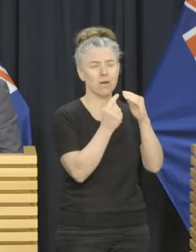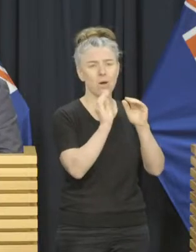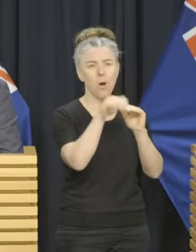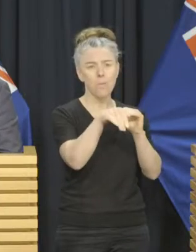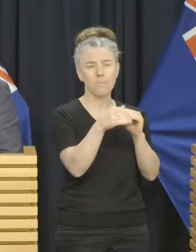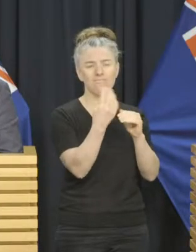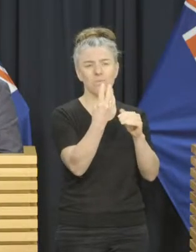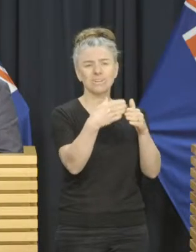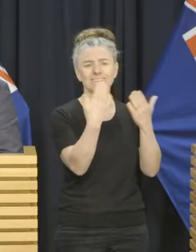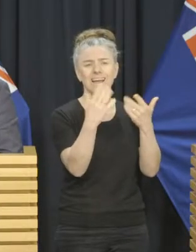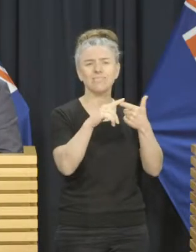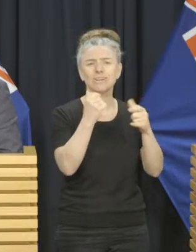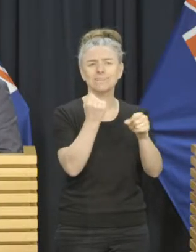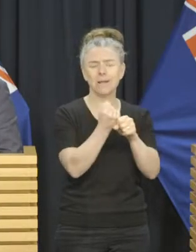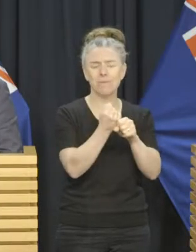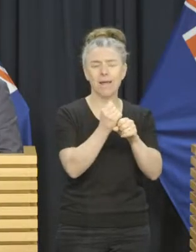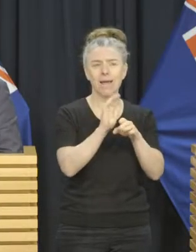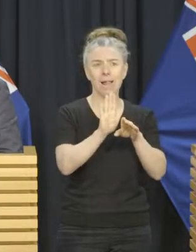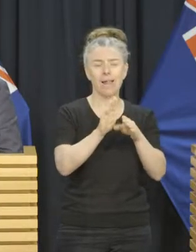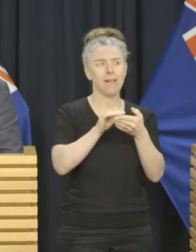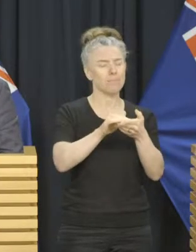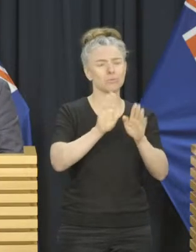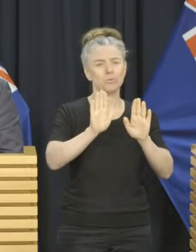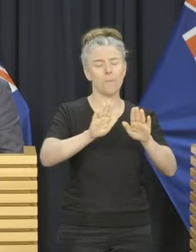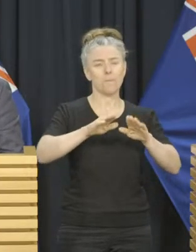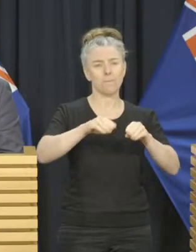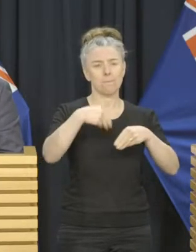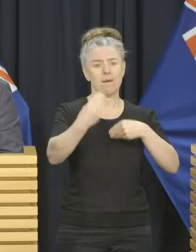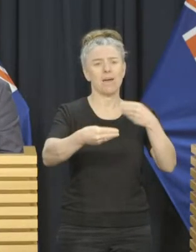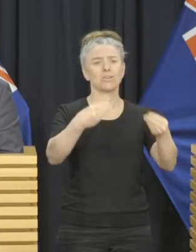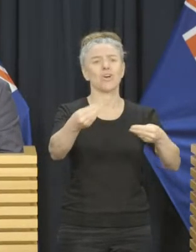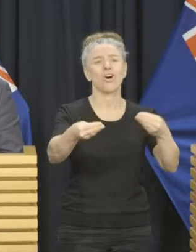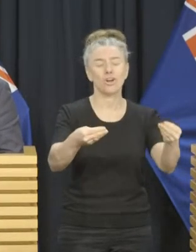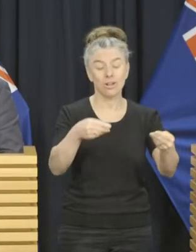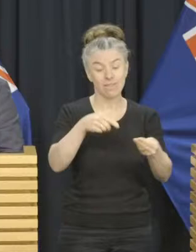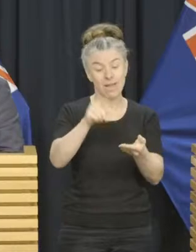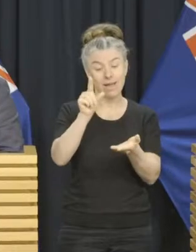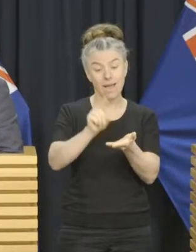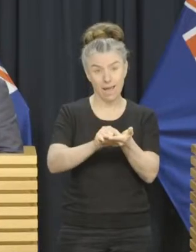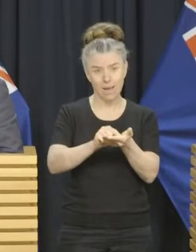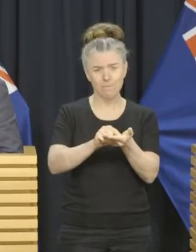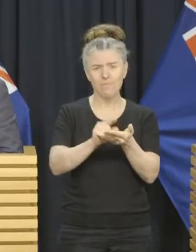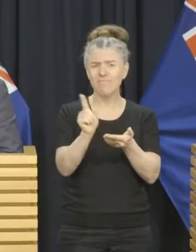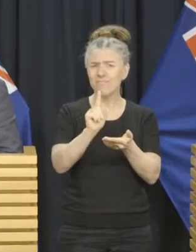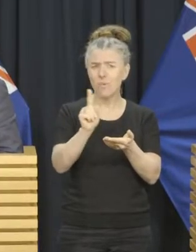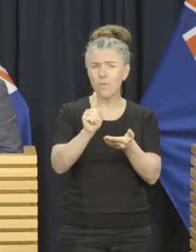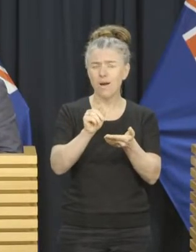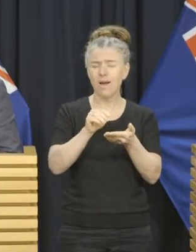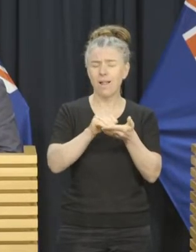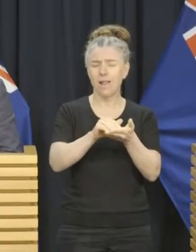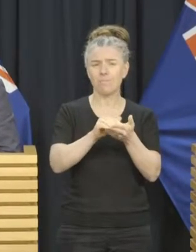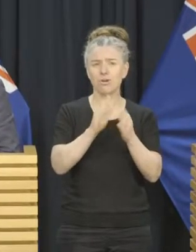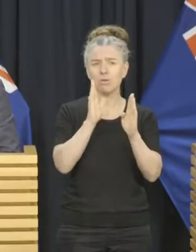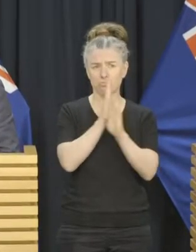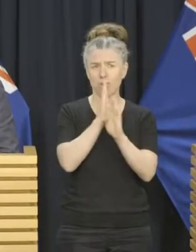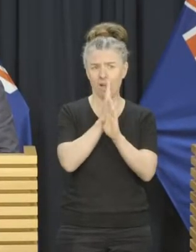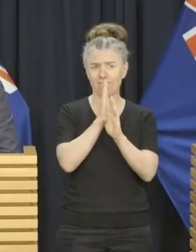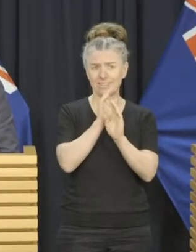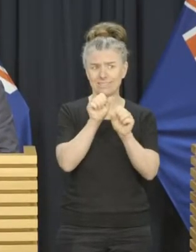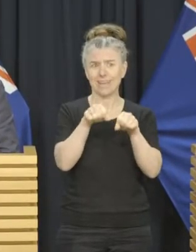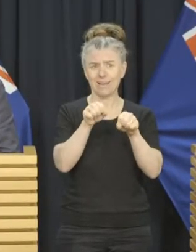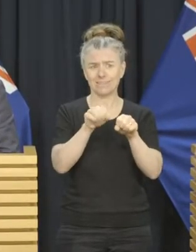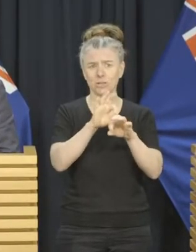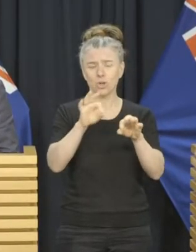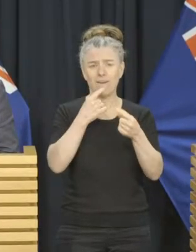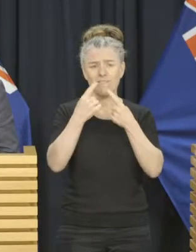around them and help us to break the chain of transmission. The app has been designed to protect the privacy of everybody that uses